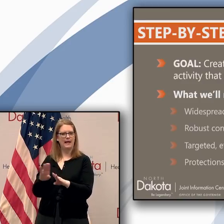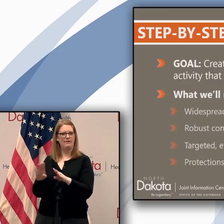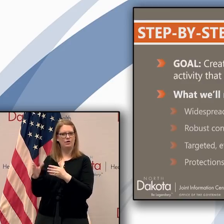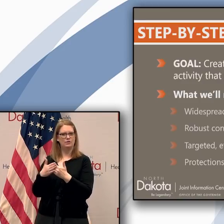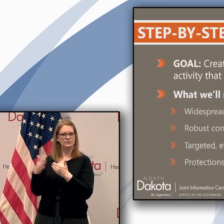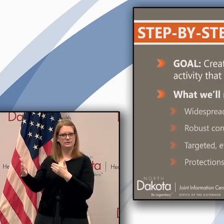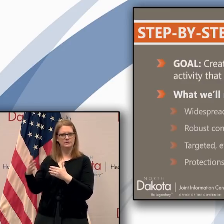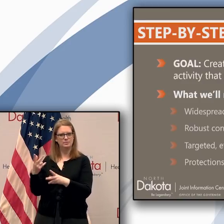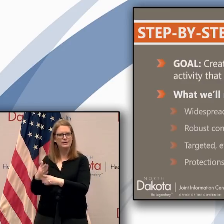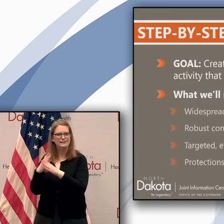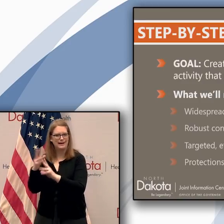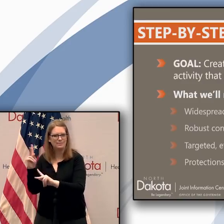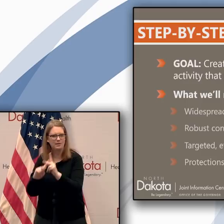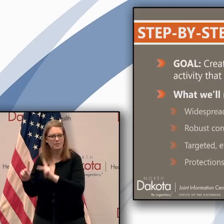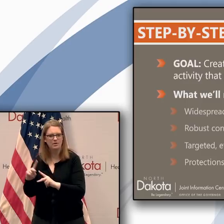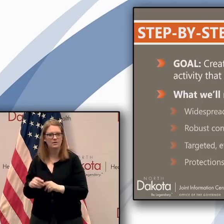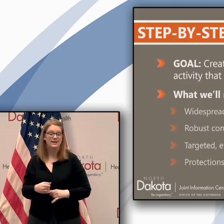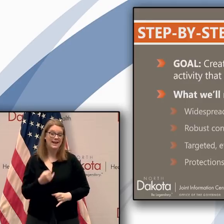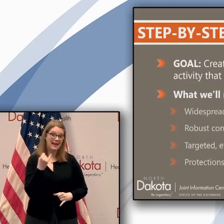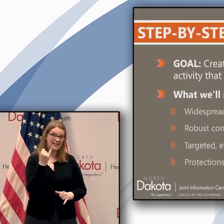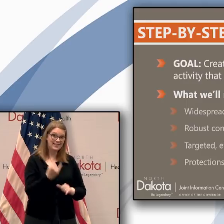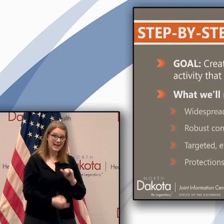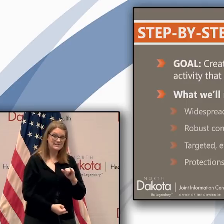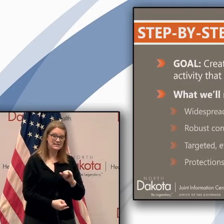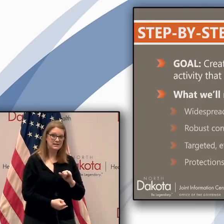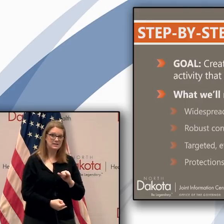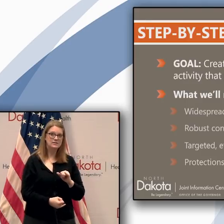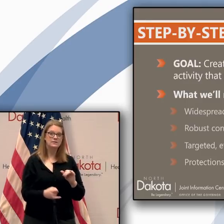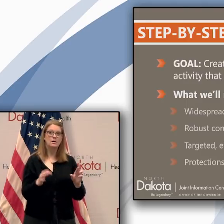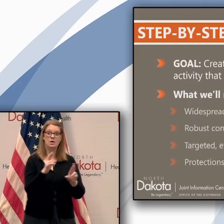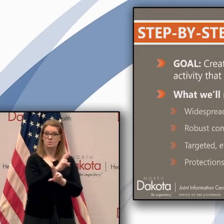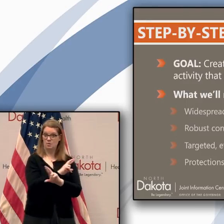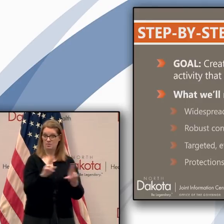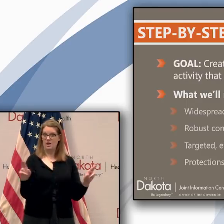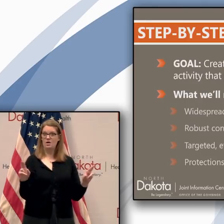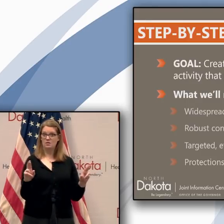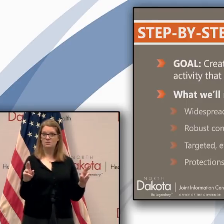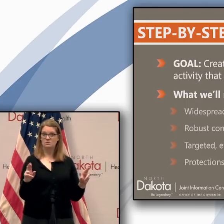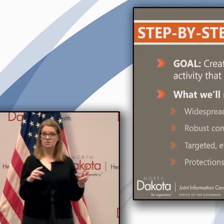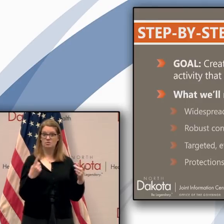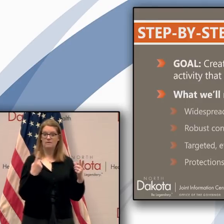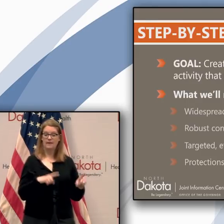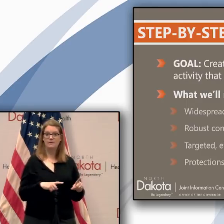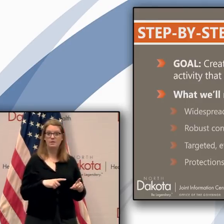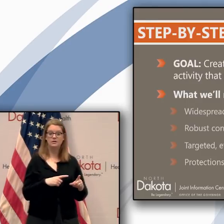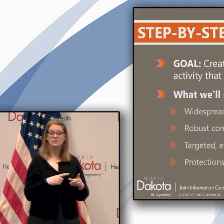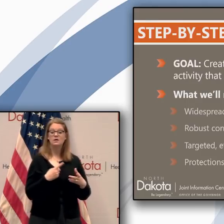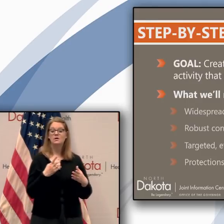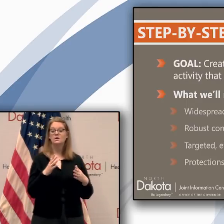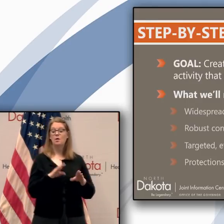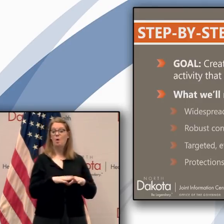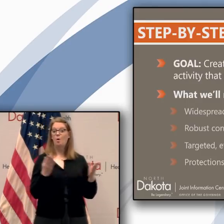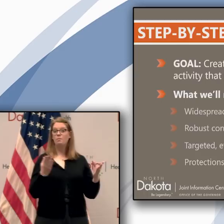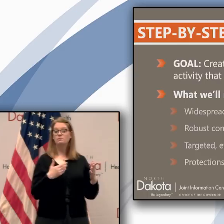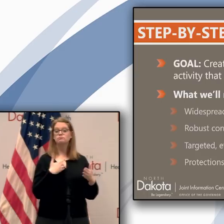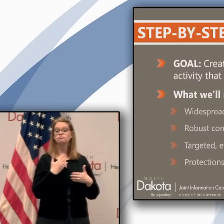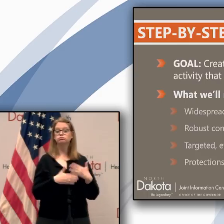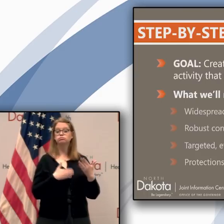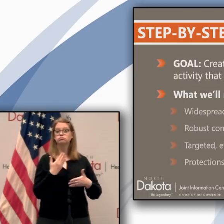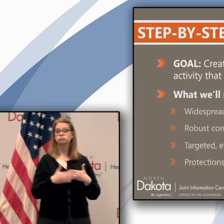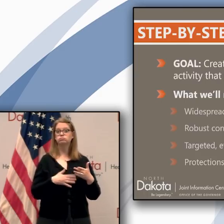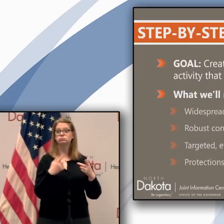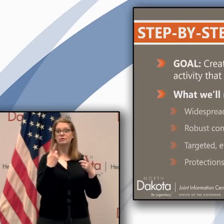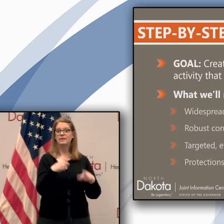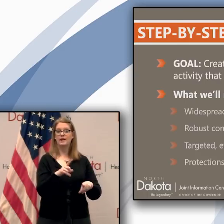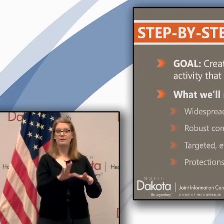lastly, and importantly, we need to be talking about be prepared for potential future spikes. Another way to think about this is under